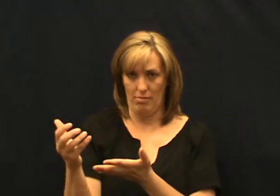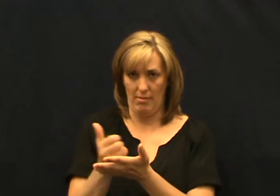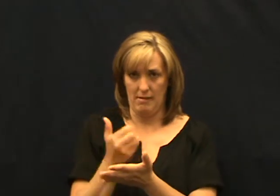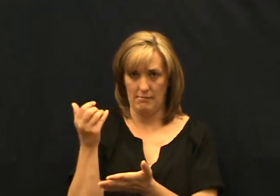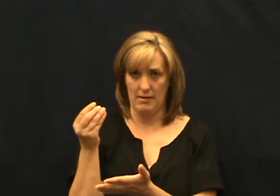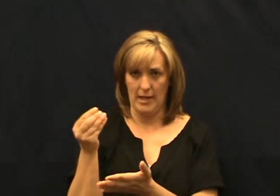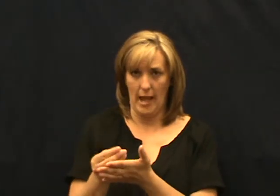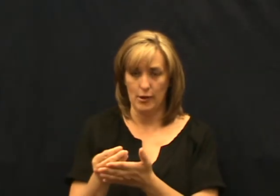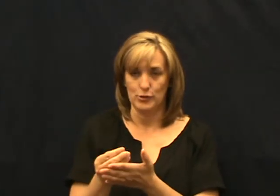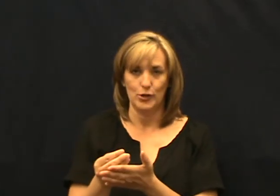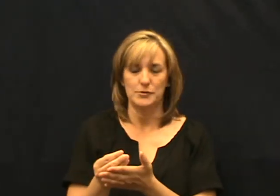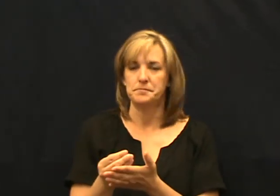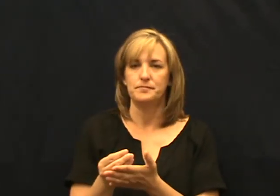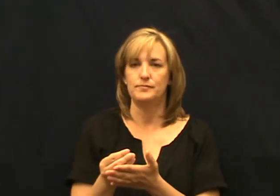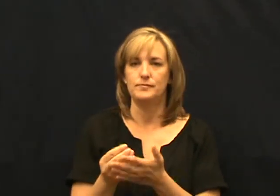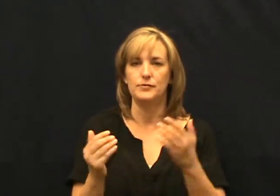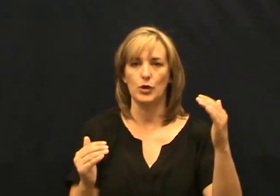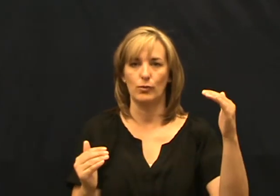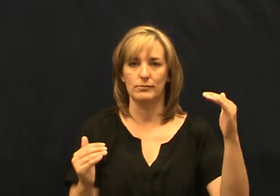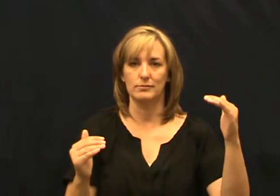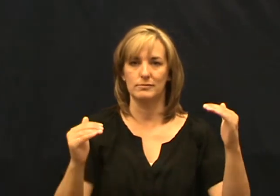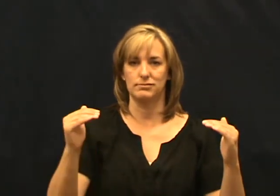longer have the receivable, but we do have the cash.